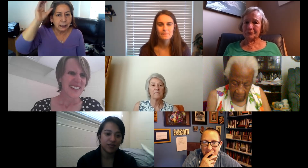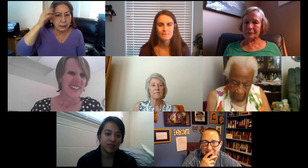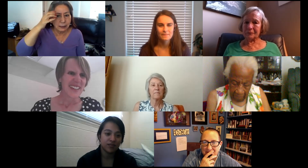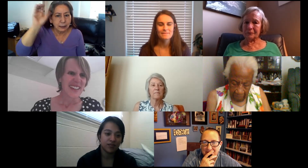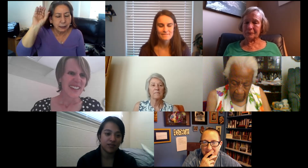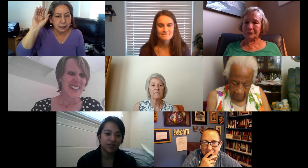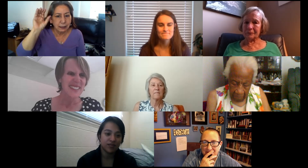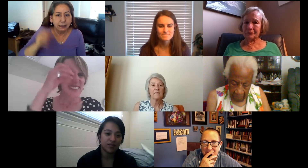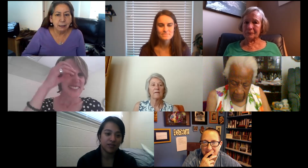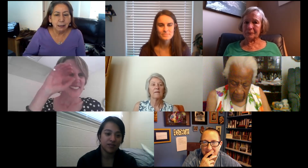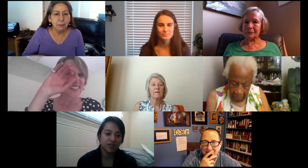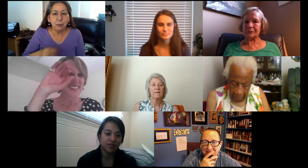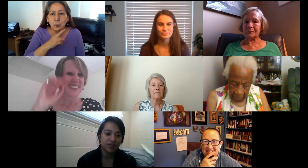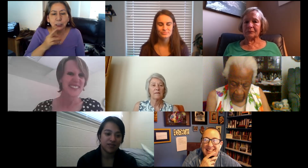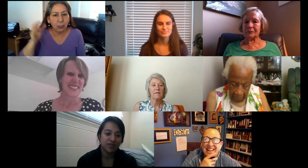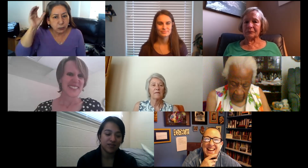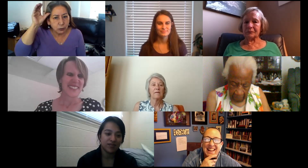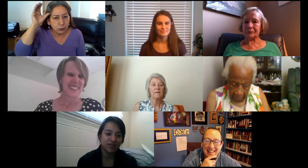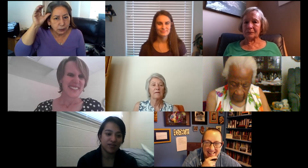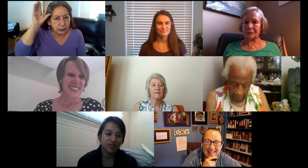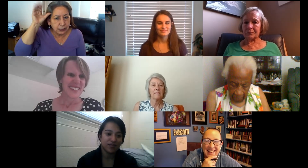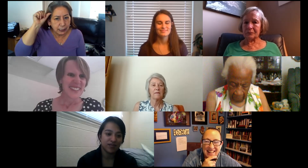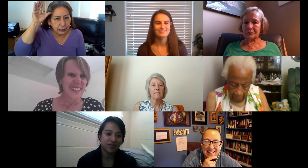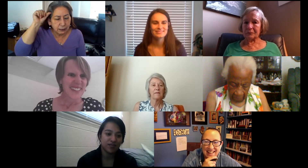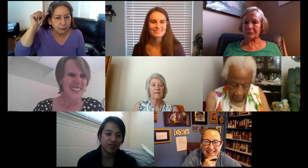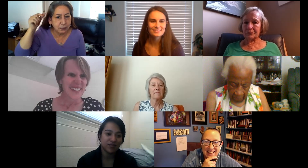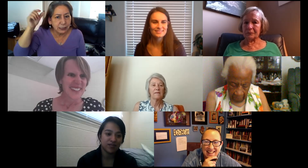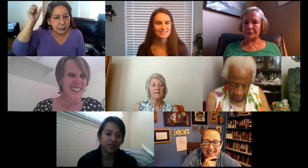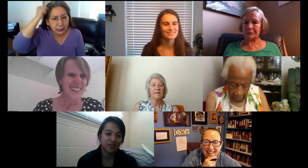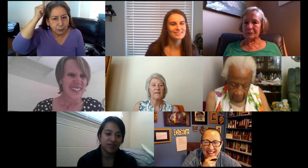Celeste. But Rosie calls her Celeste. This is stubborn.